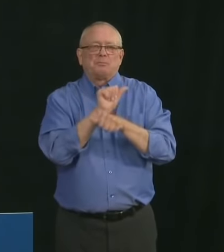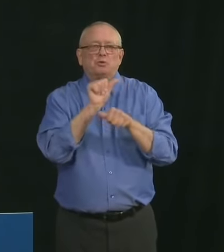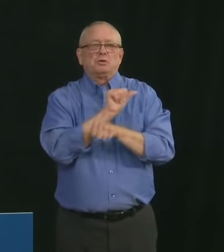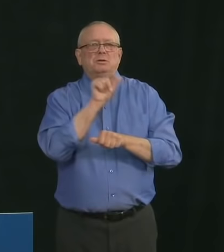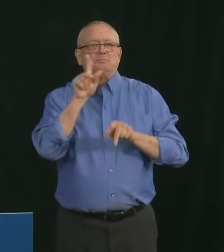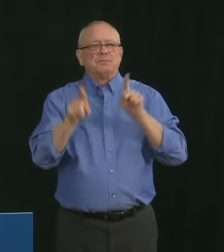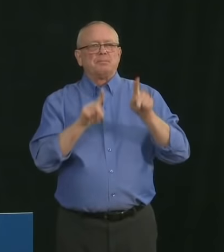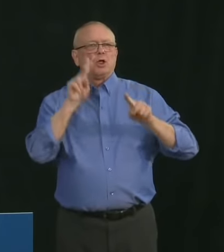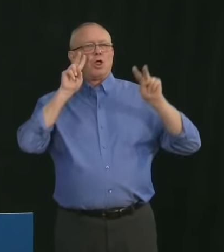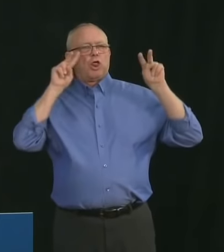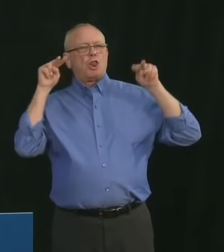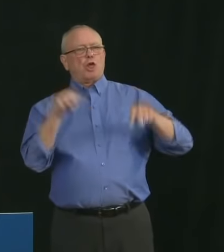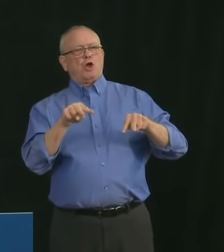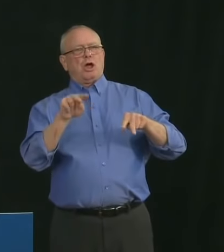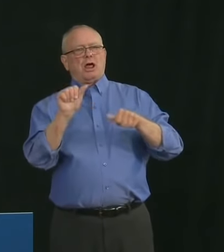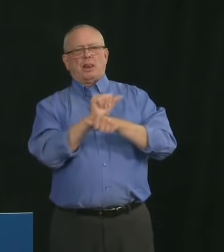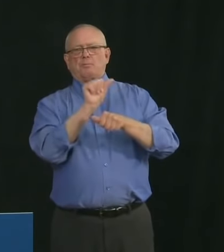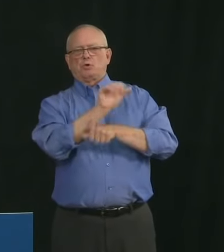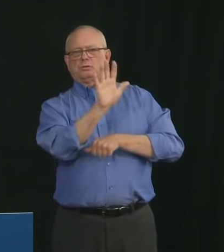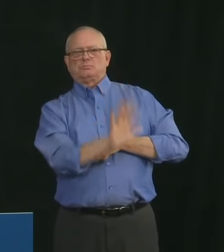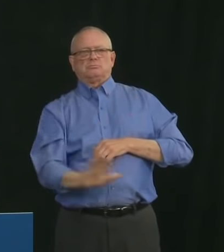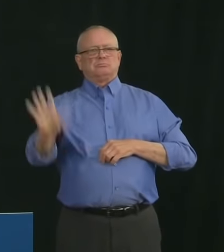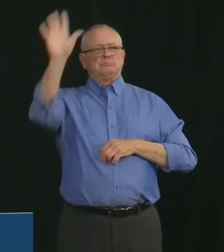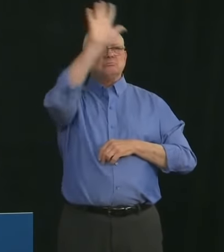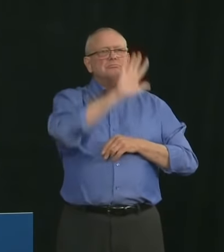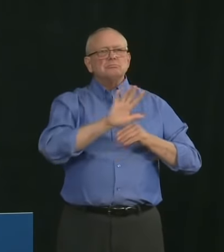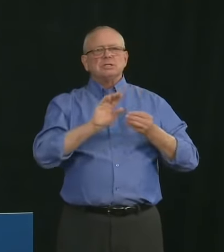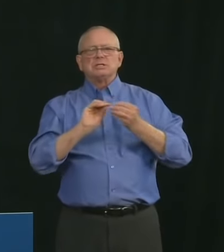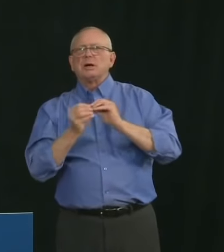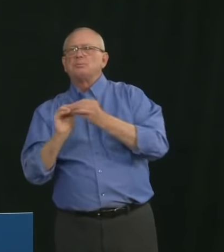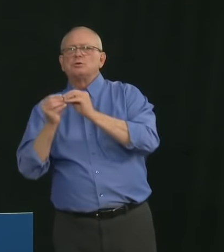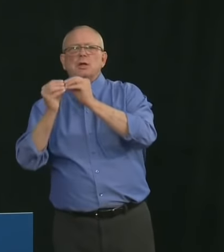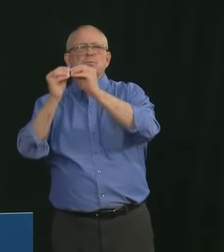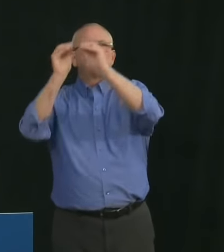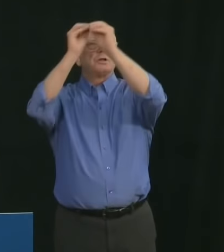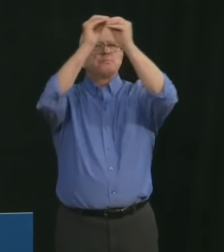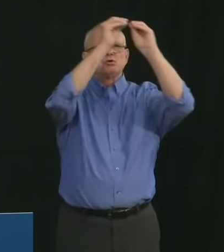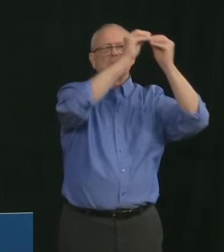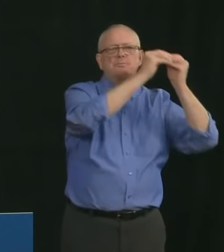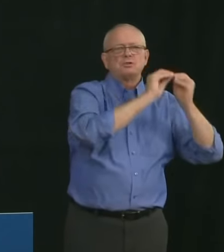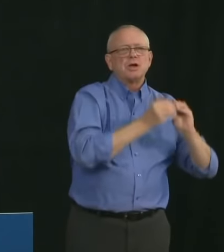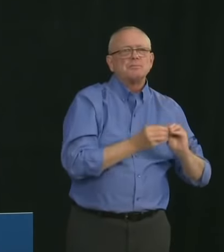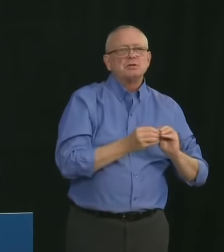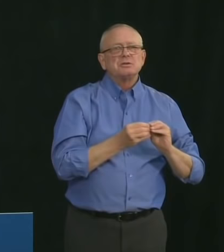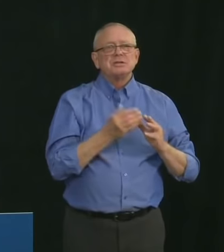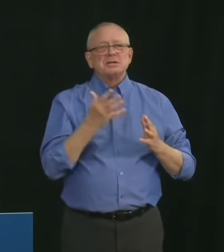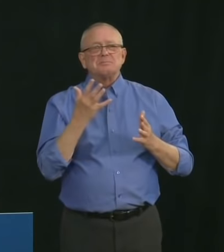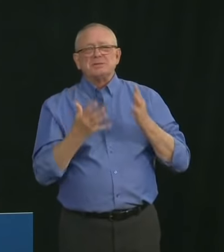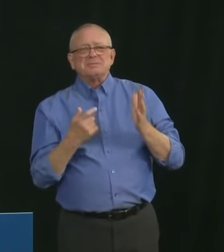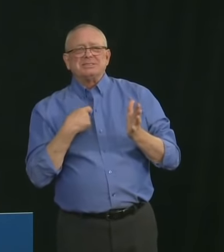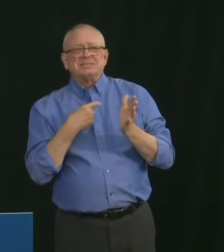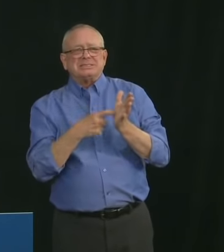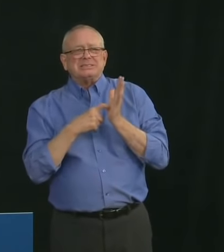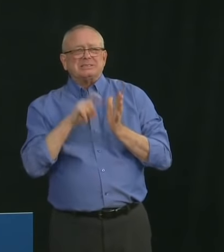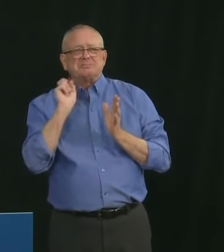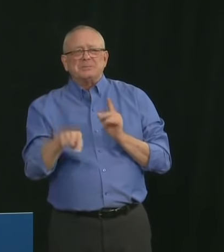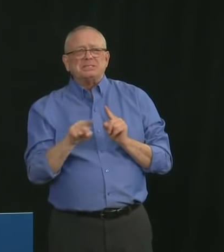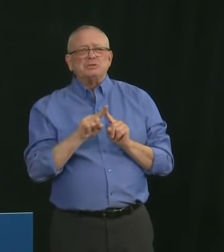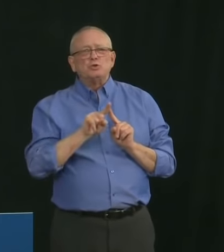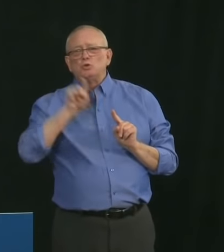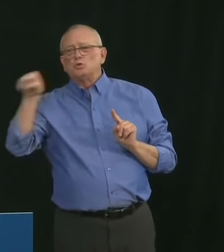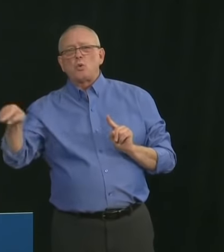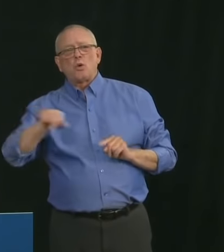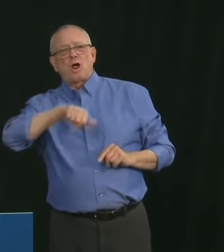if they are considering going somewhere for an essential trip. There are some provinces that do require a 14-day quarantine if